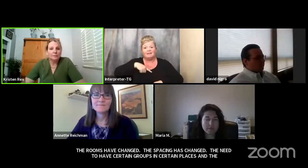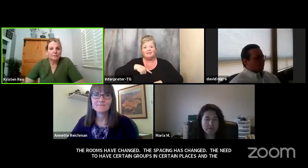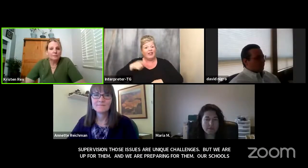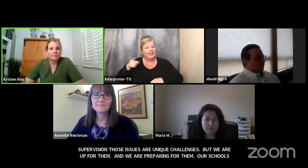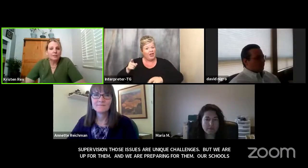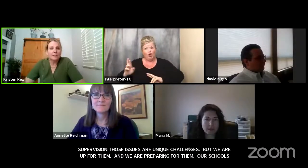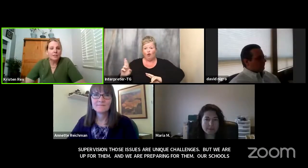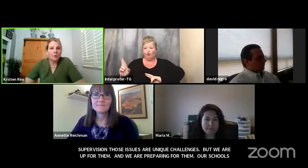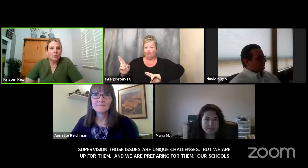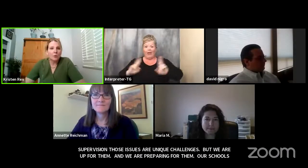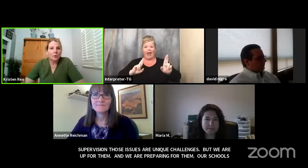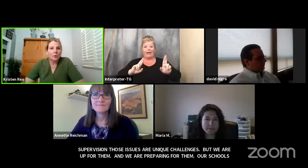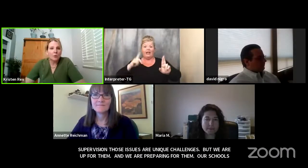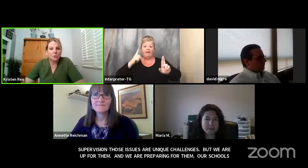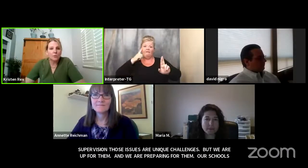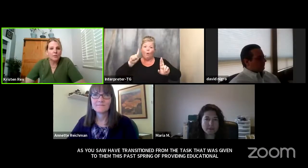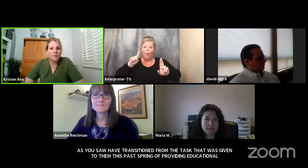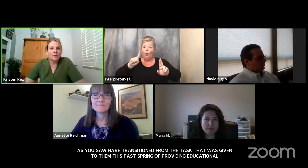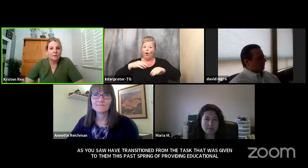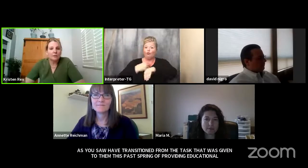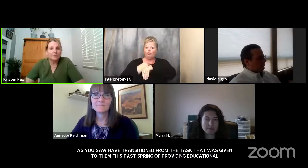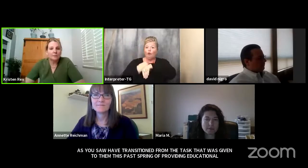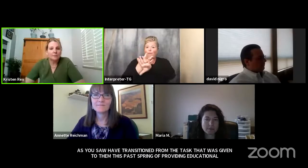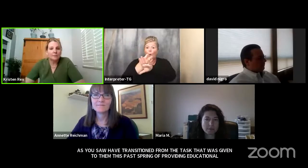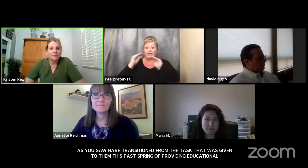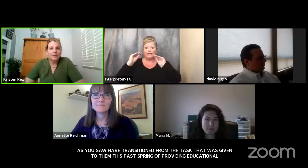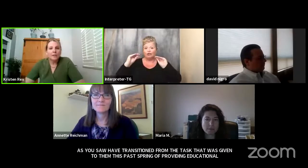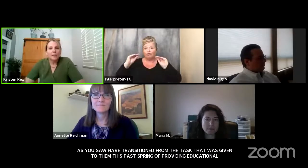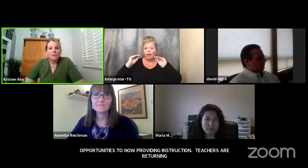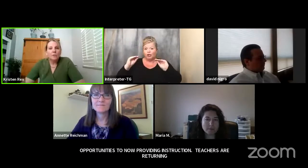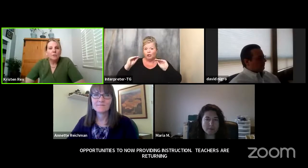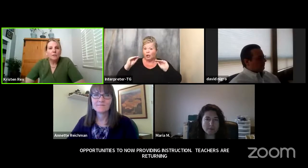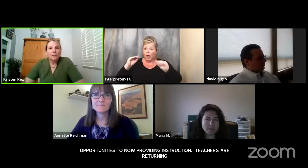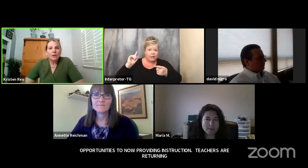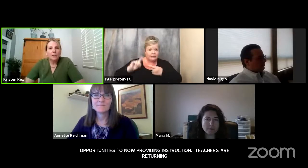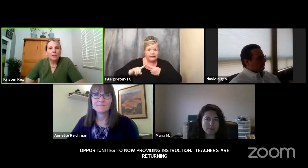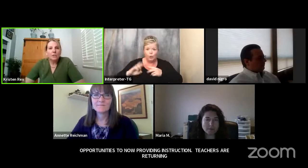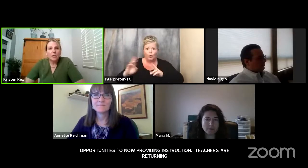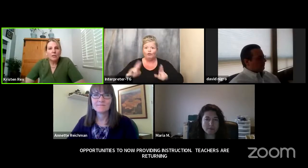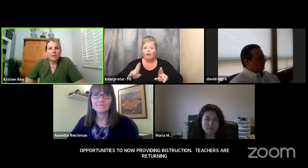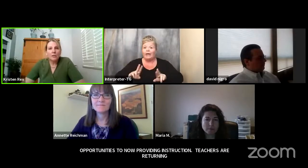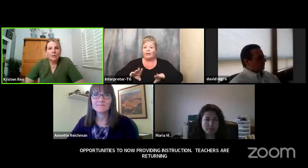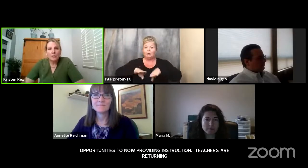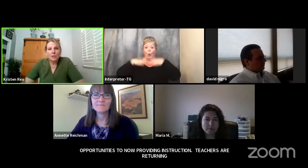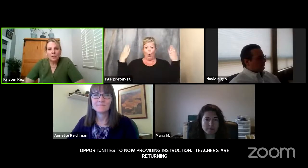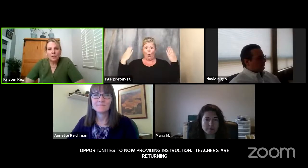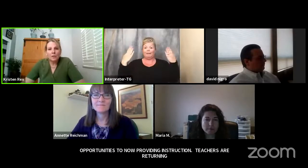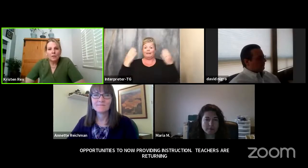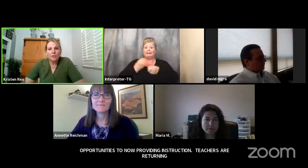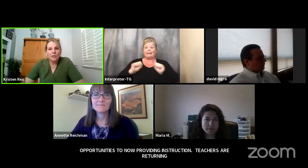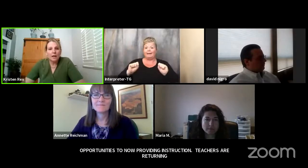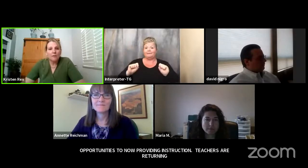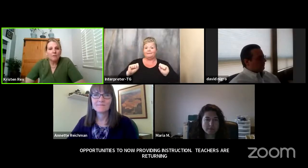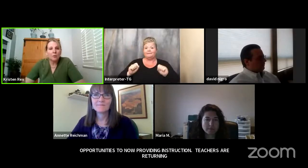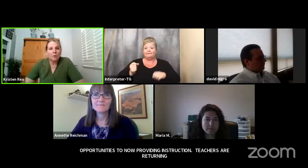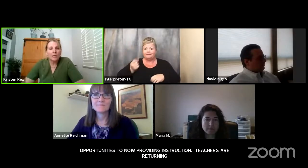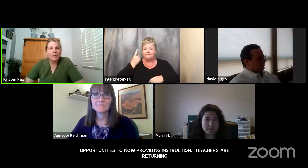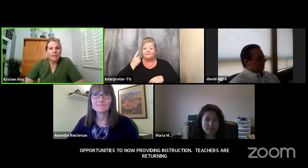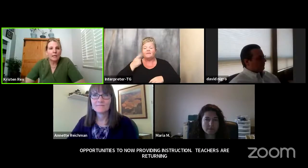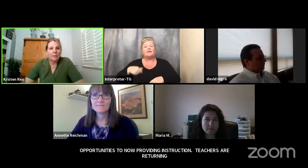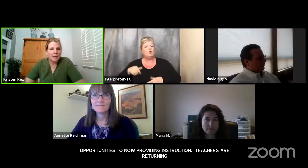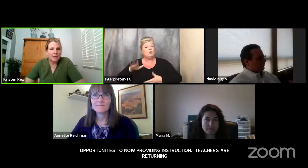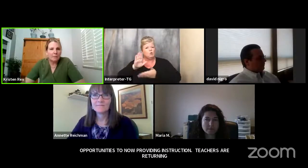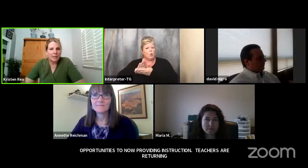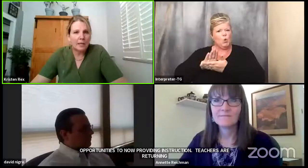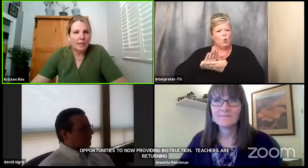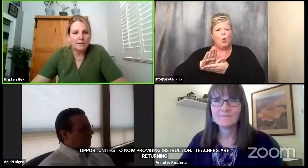instruction until we can open our schools safely. The schools have been sharing information with their staff on a